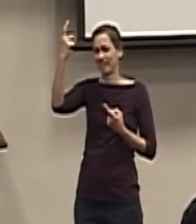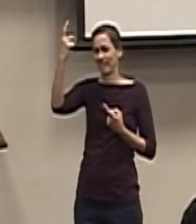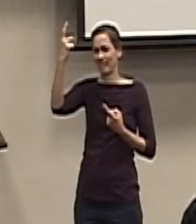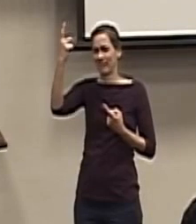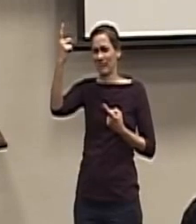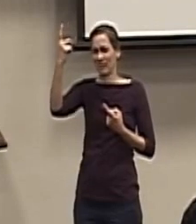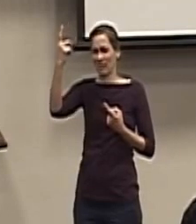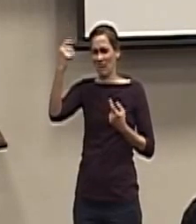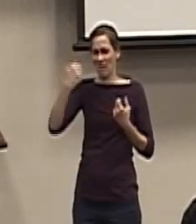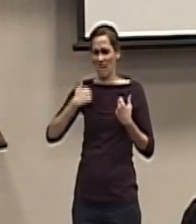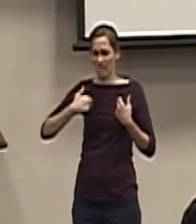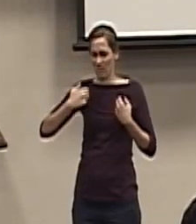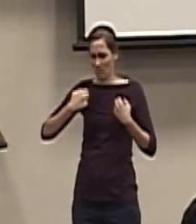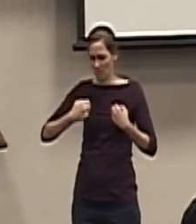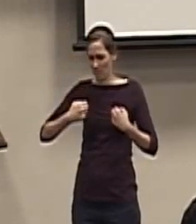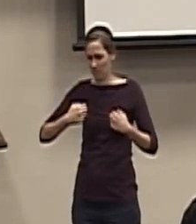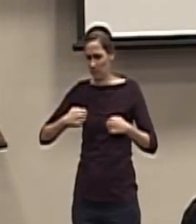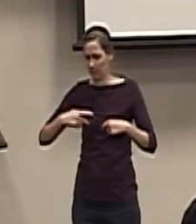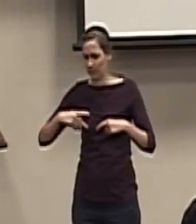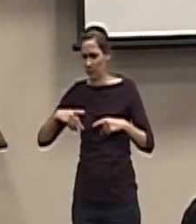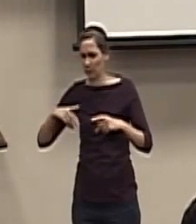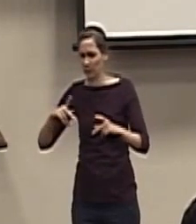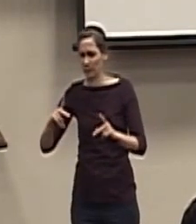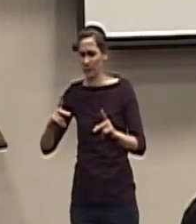having an opportunity like this one